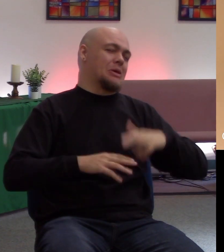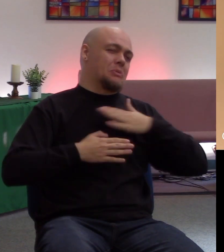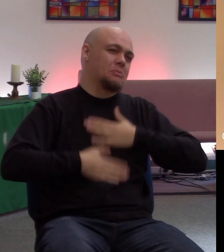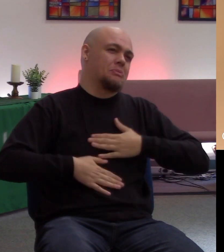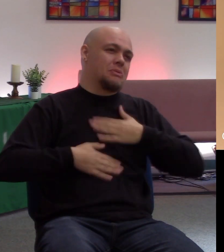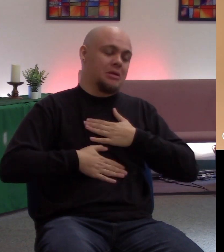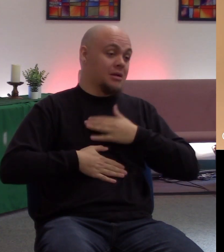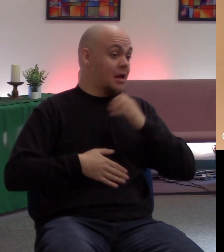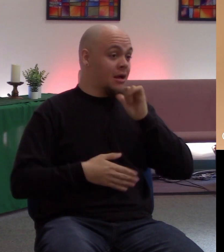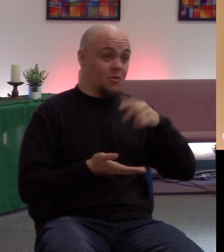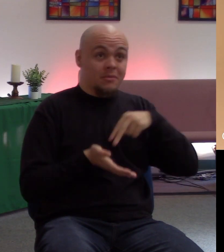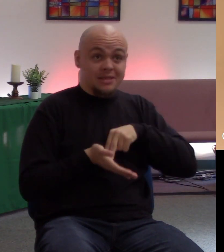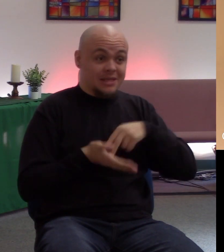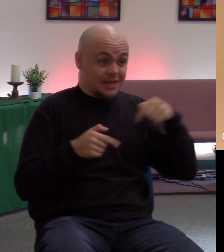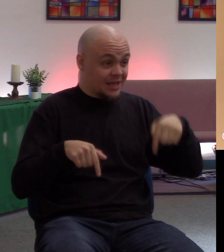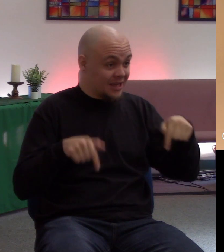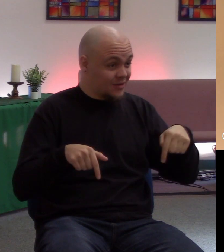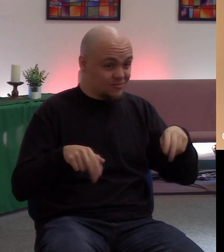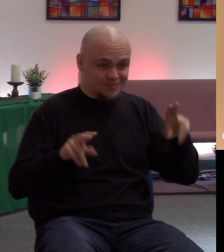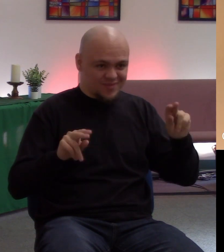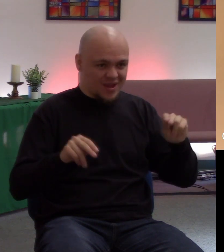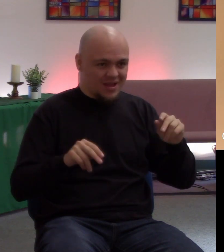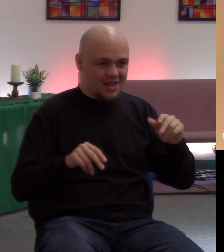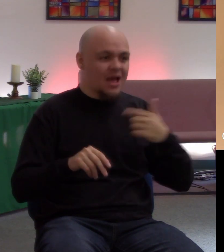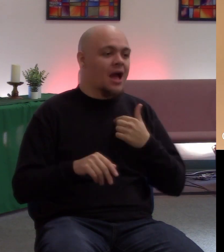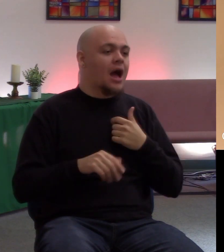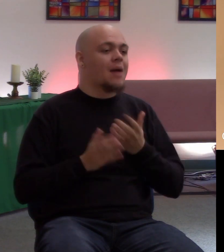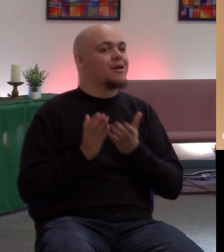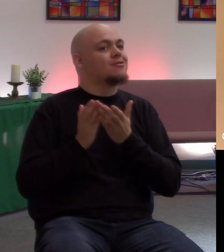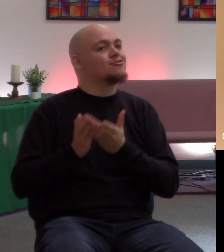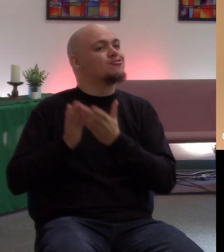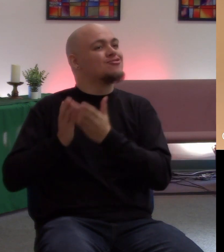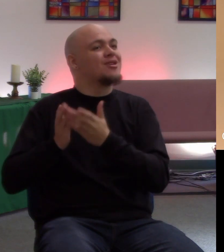and having a good time. I wouldn't be standing here.